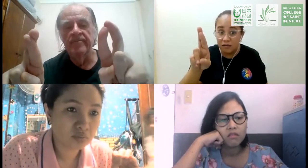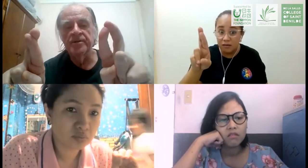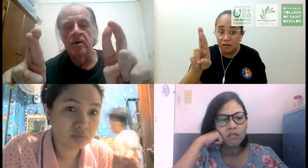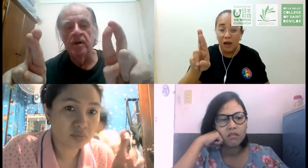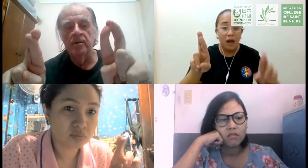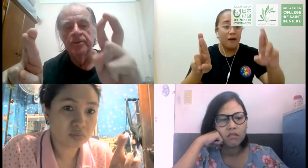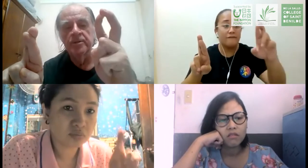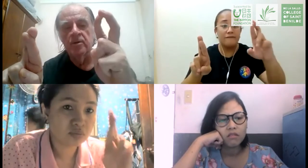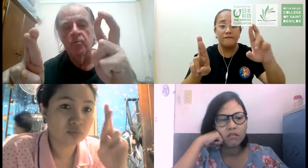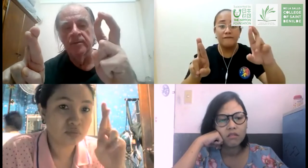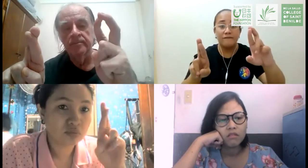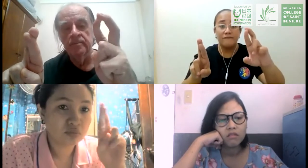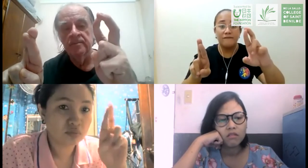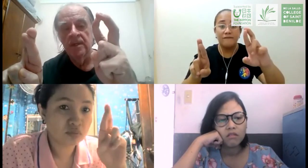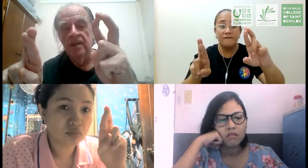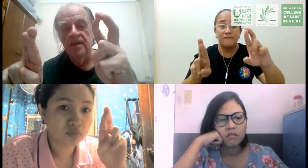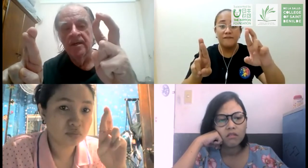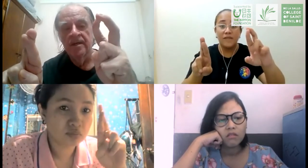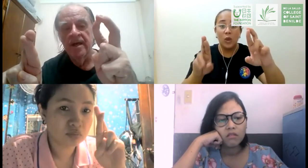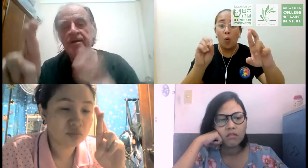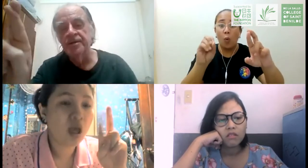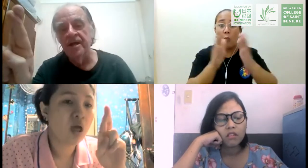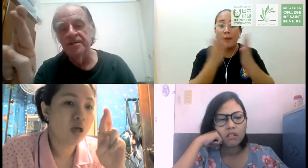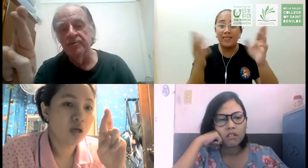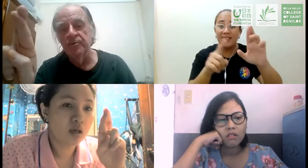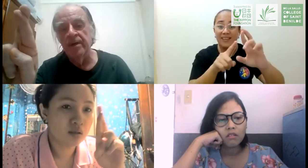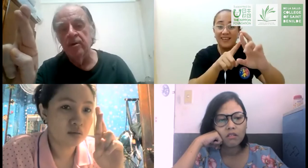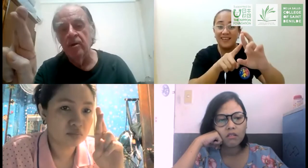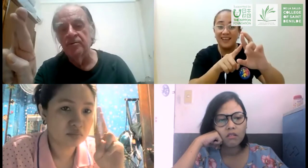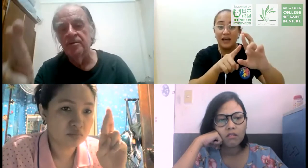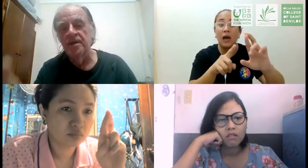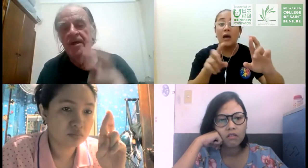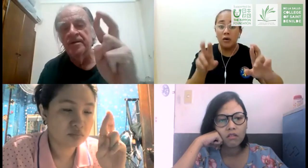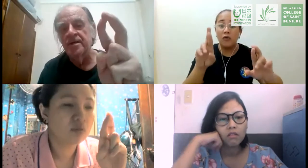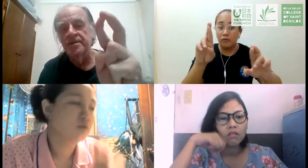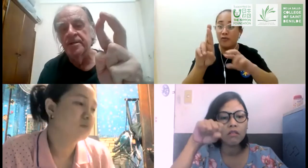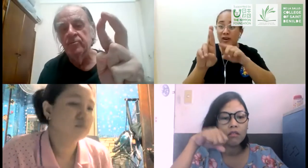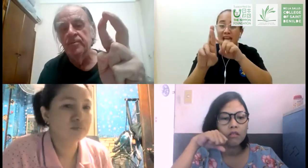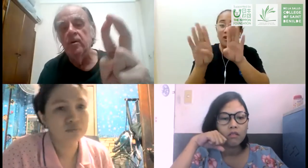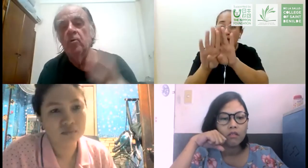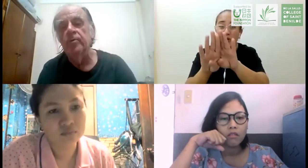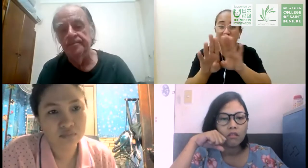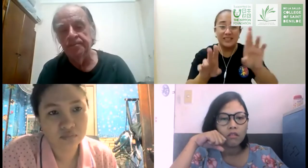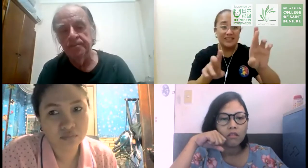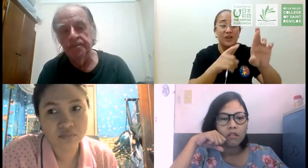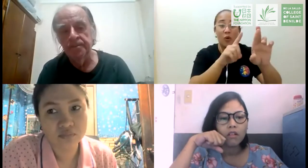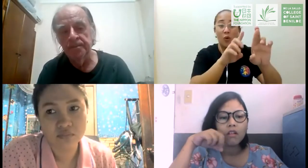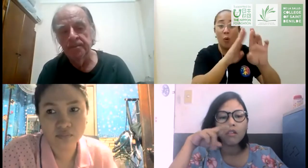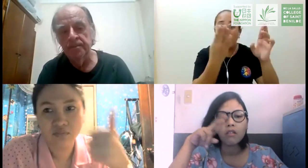and you have this R, which is open. And in this case, it would be closed. In this case, it would be